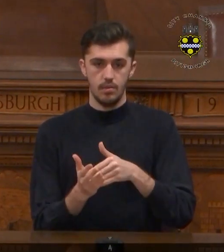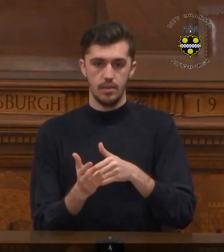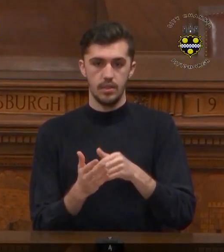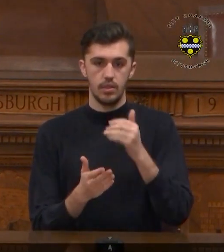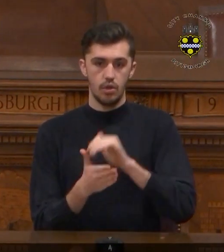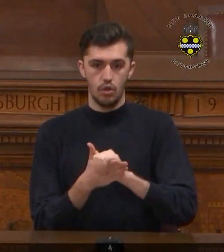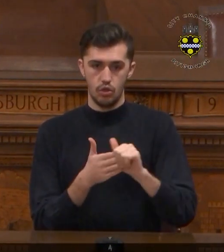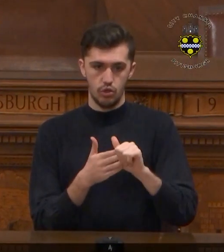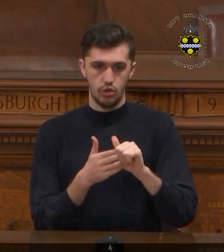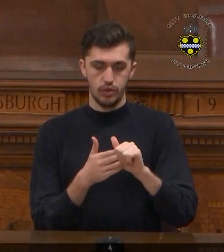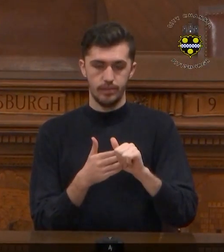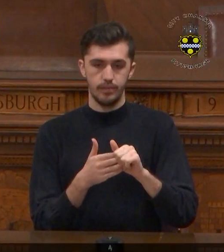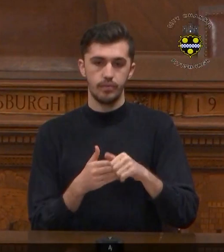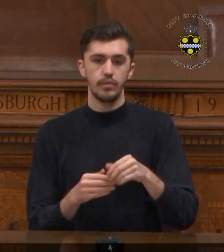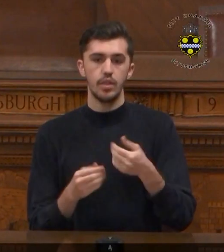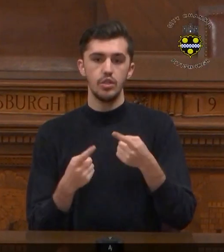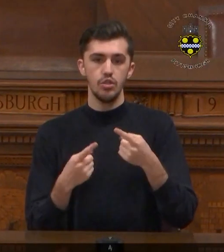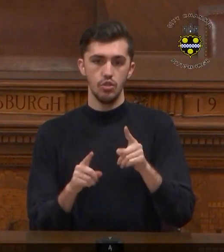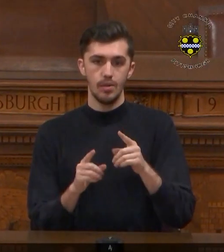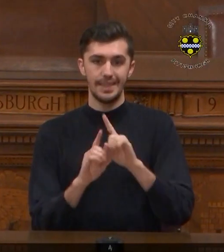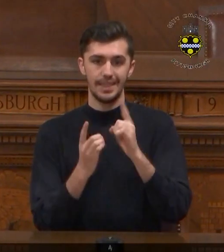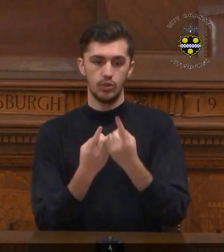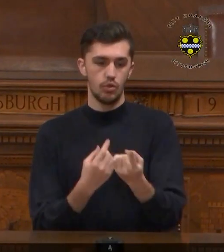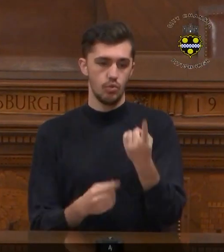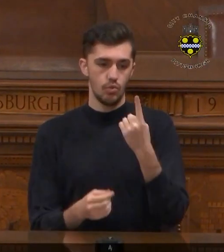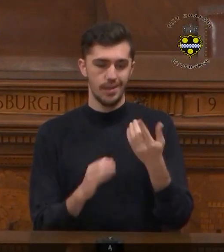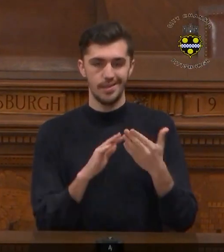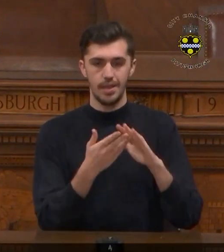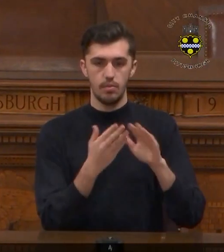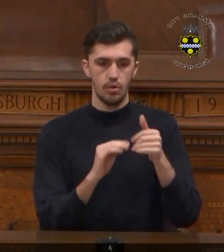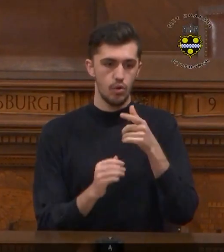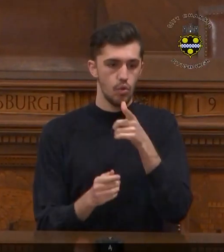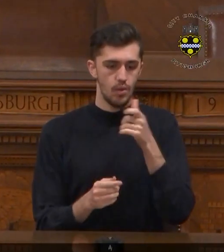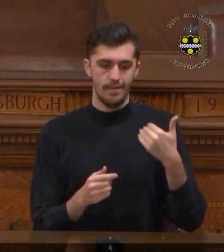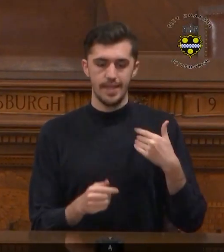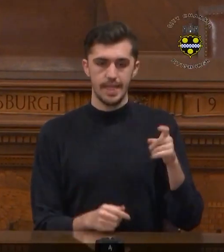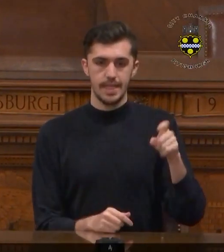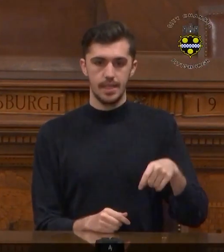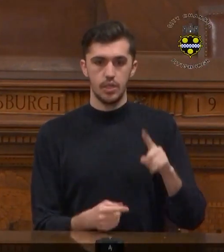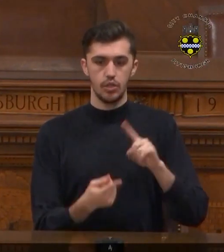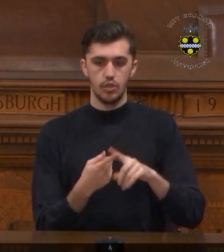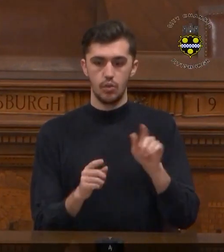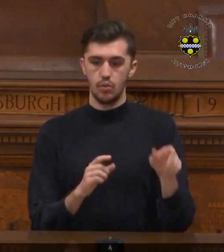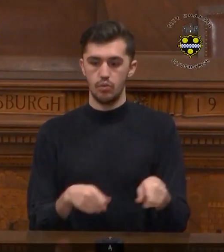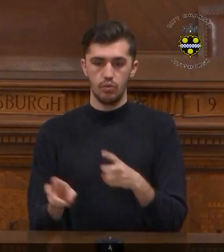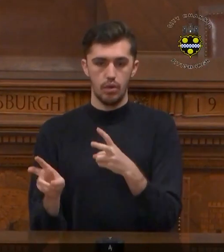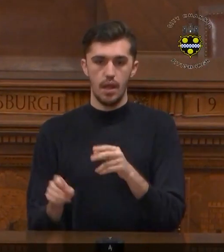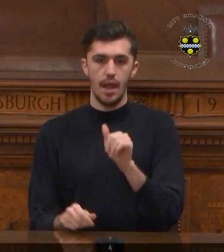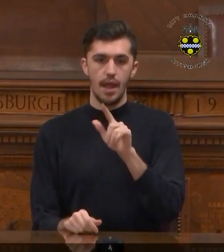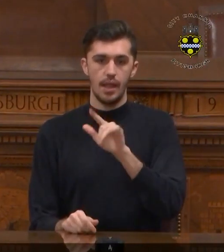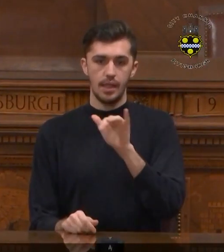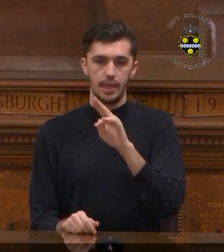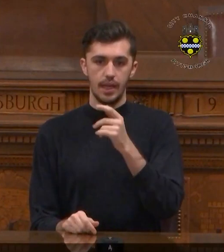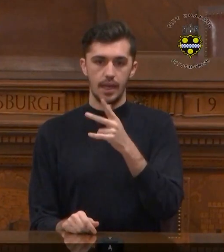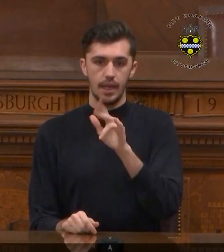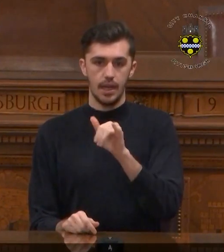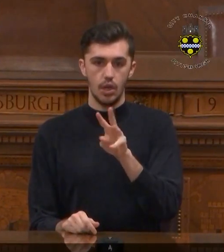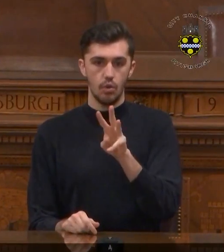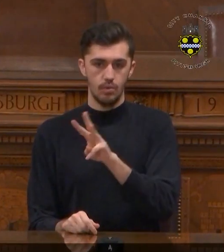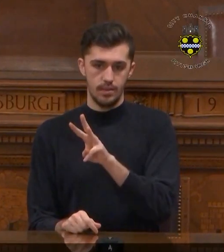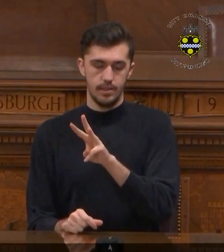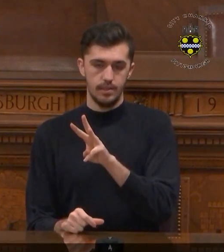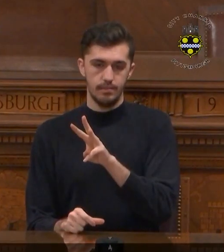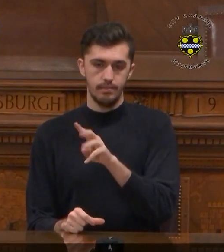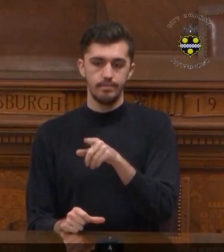$33,372.46 within District 1 neighborhood needs to Allegheny West, $5,000, Historic